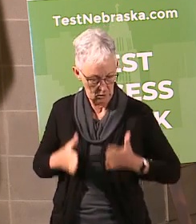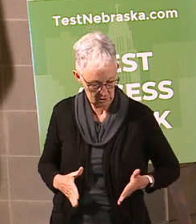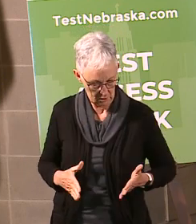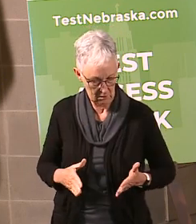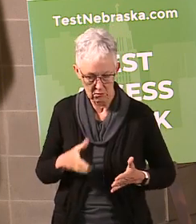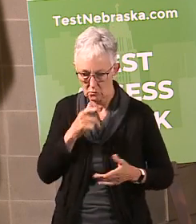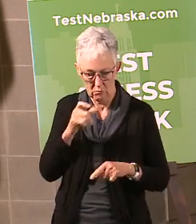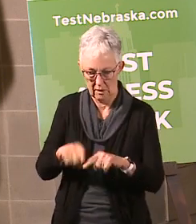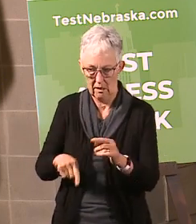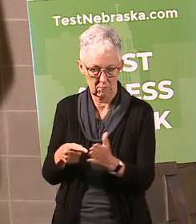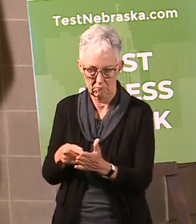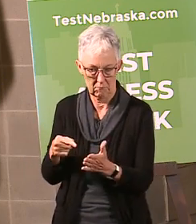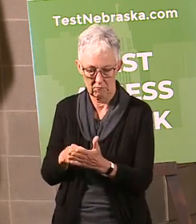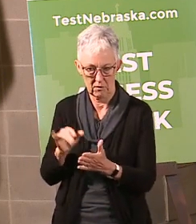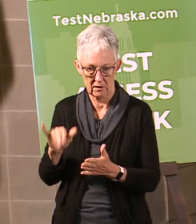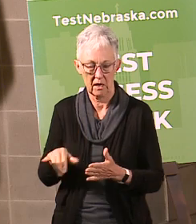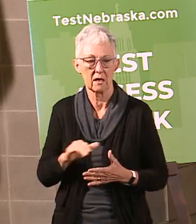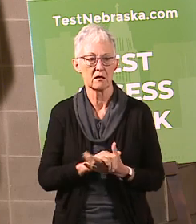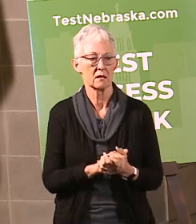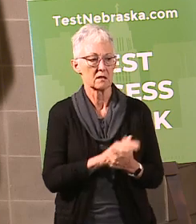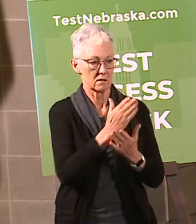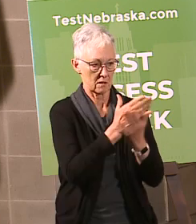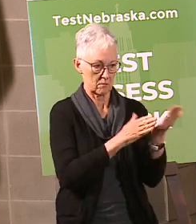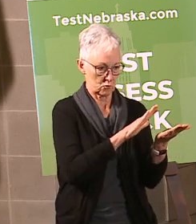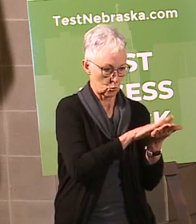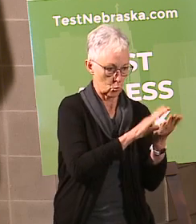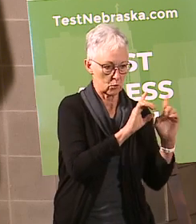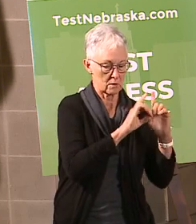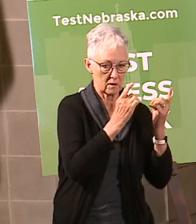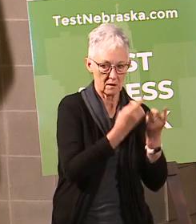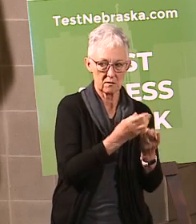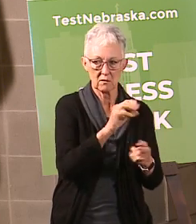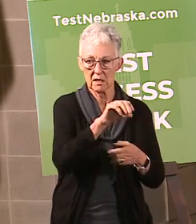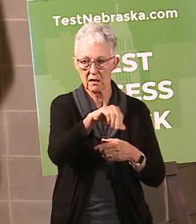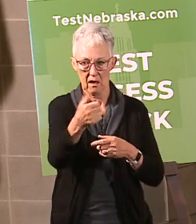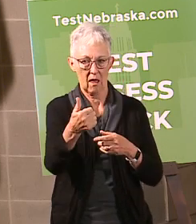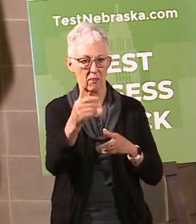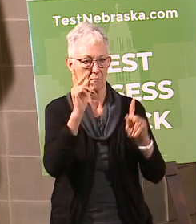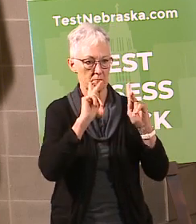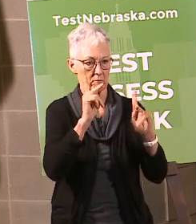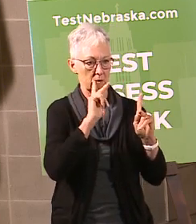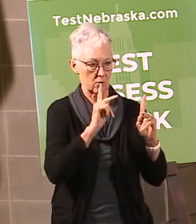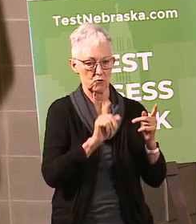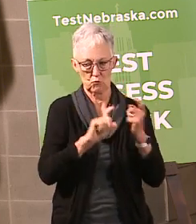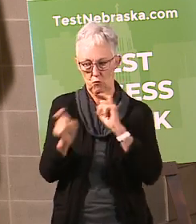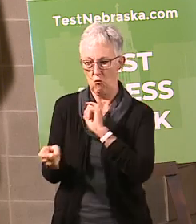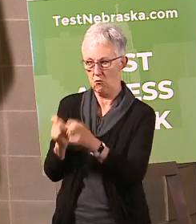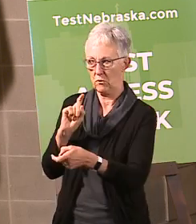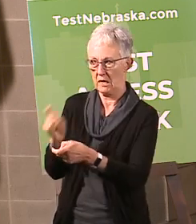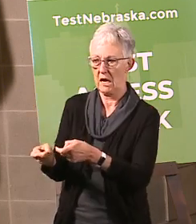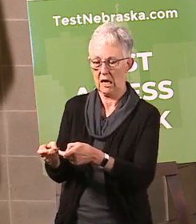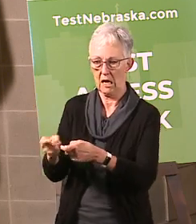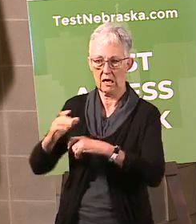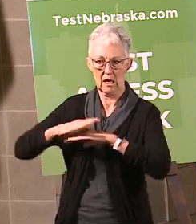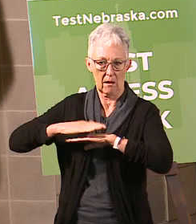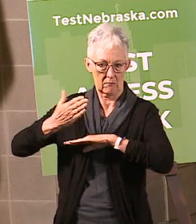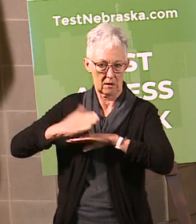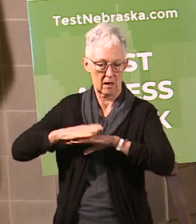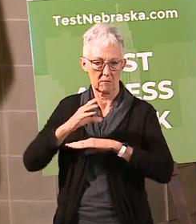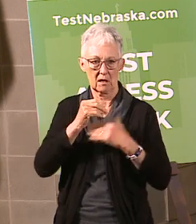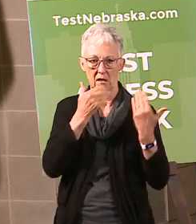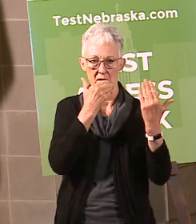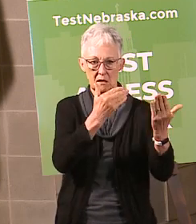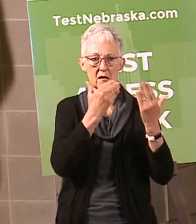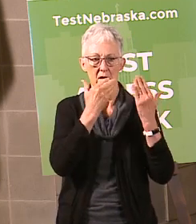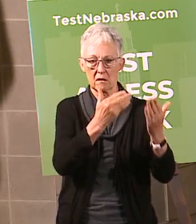Foundations came forward, as did school districts, and started providing those devices. And we want to thank Motherboard in Omaha and working